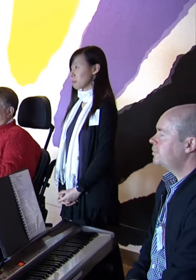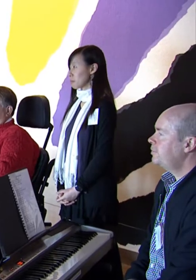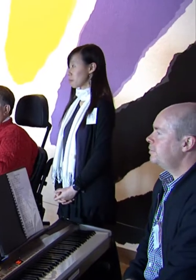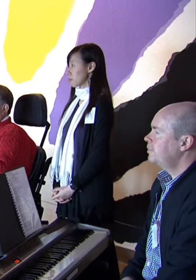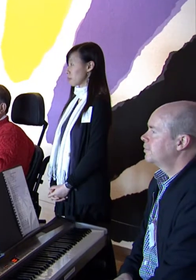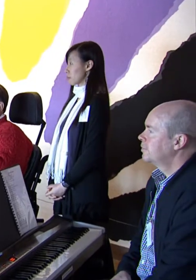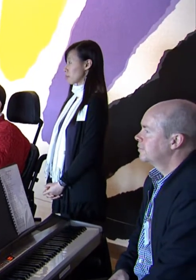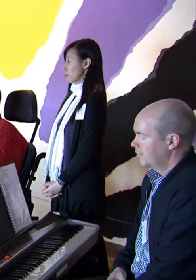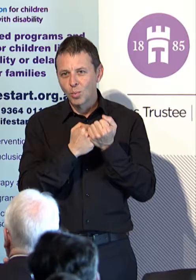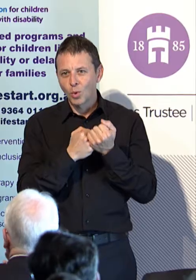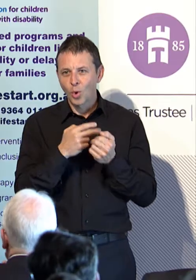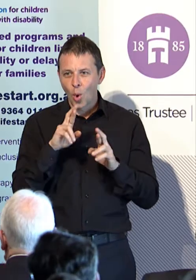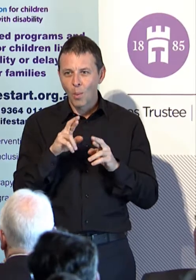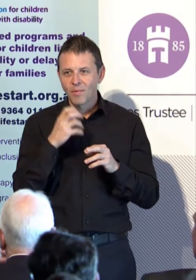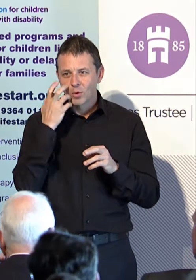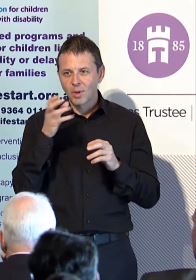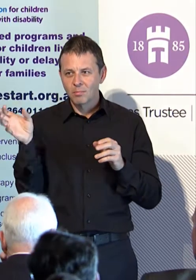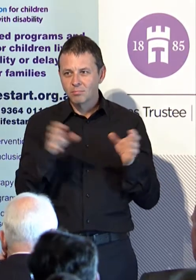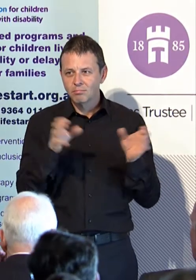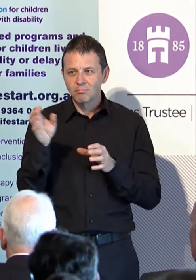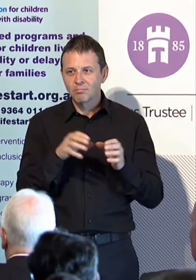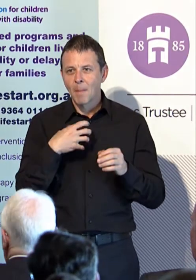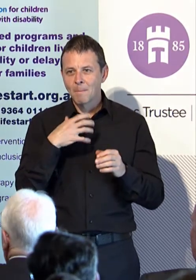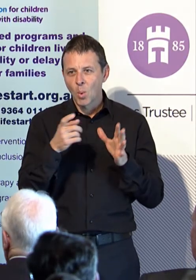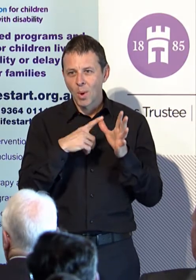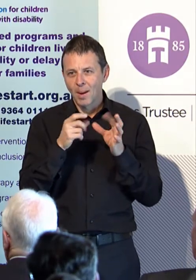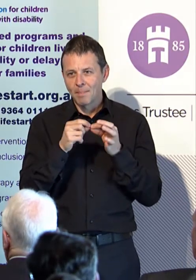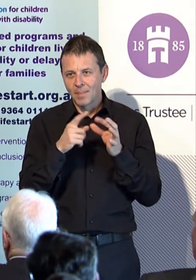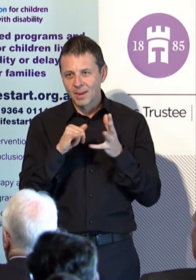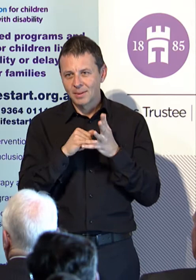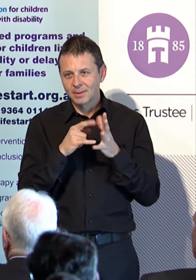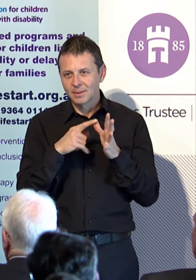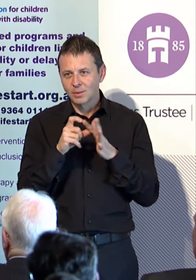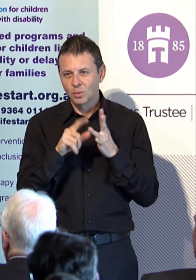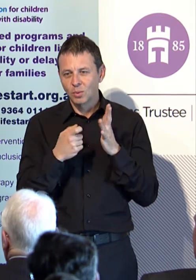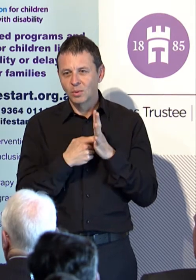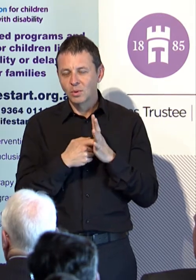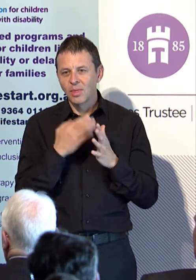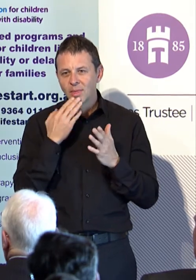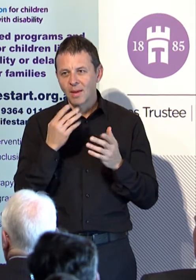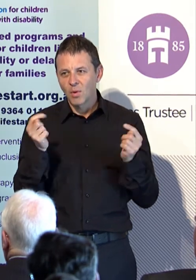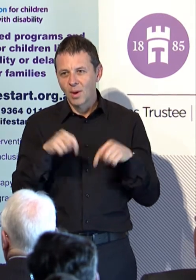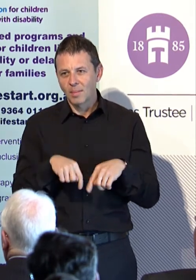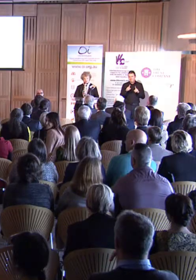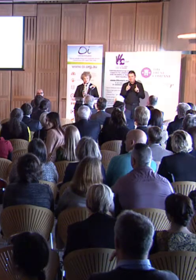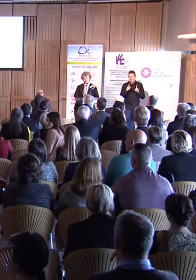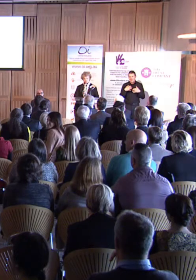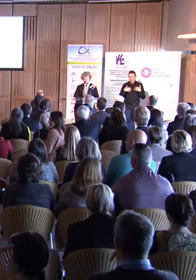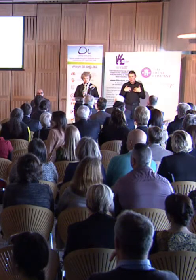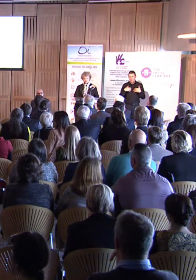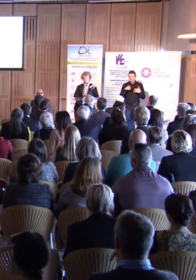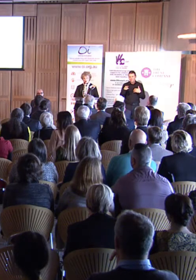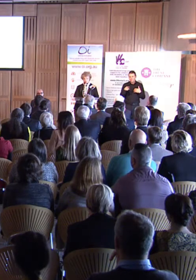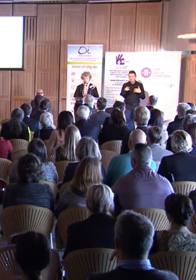hope we can bring more ambassadors on as well. And thanks everybody for coming along today. It's a really exciting thing. And again, Minister, that